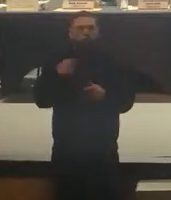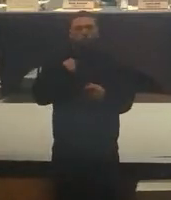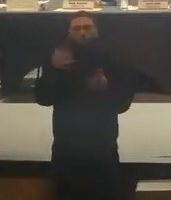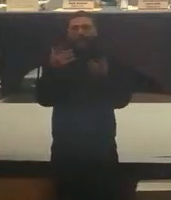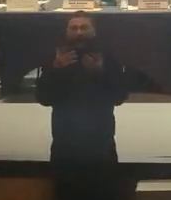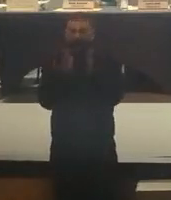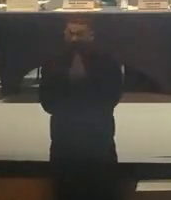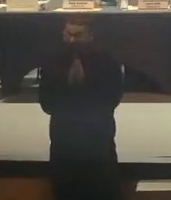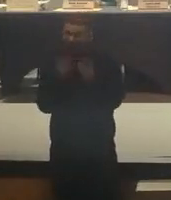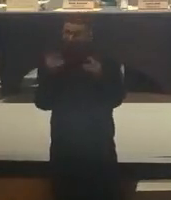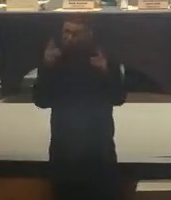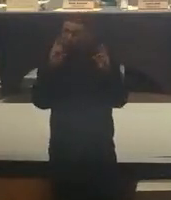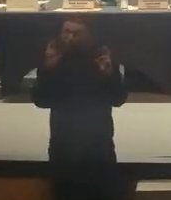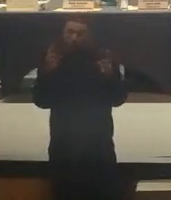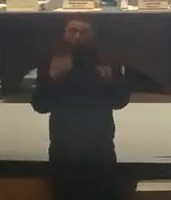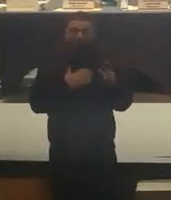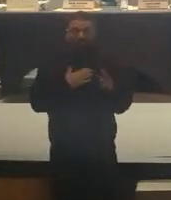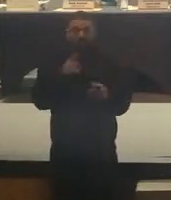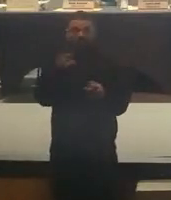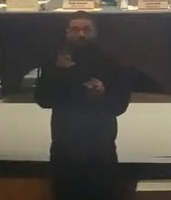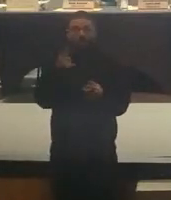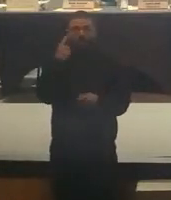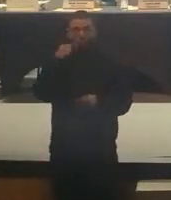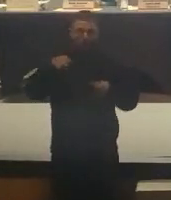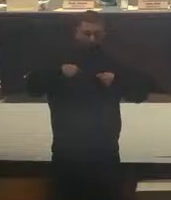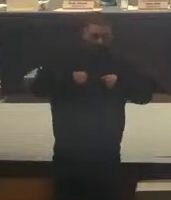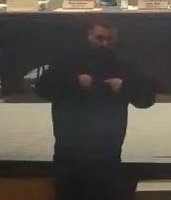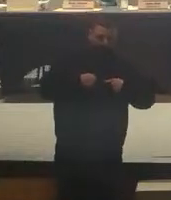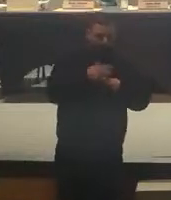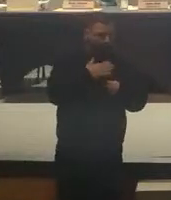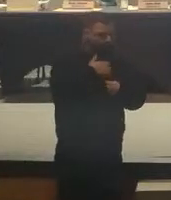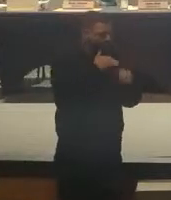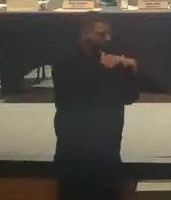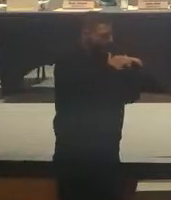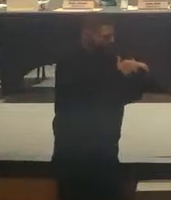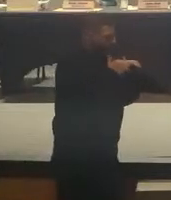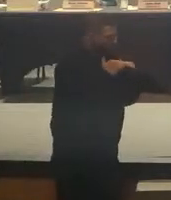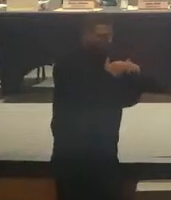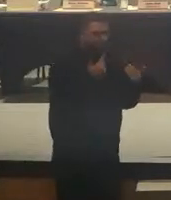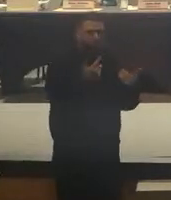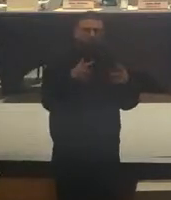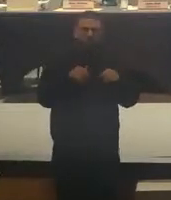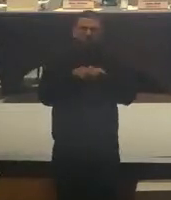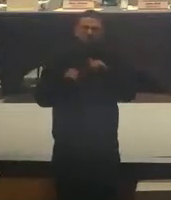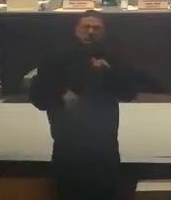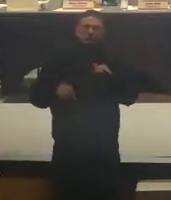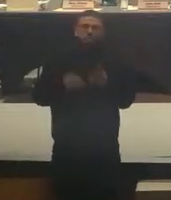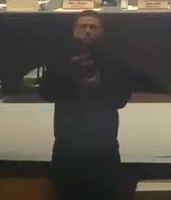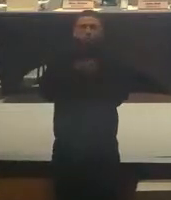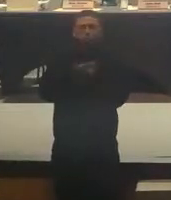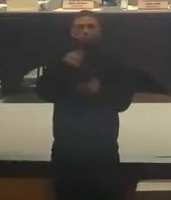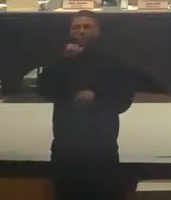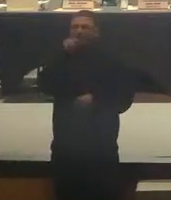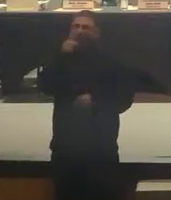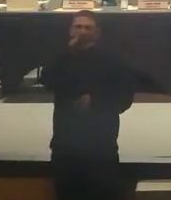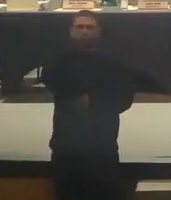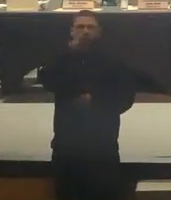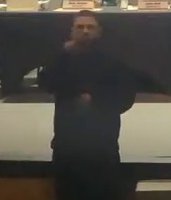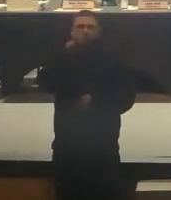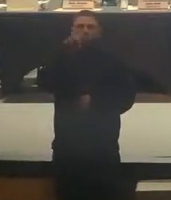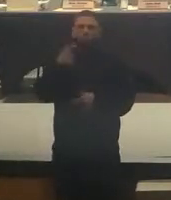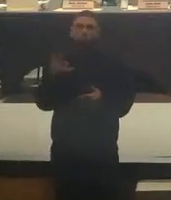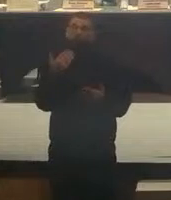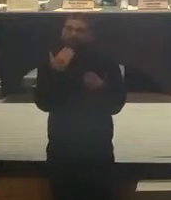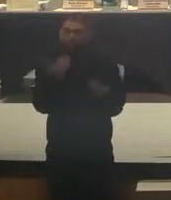grandfathering me and other people, kids to this school and not rezoning. Thank